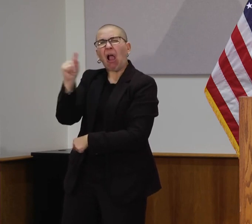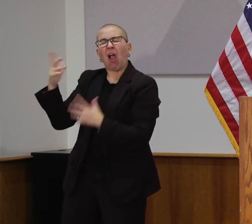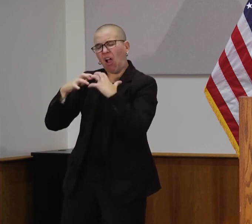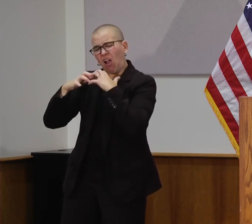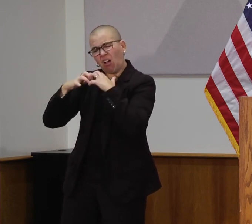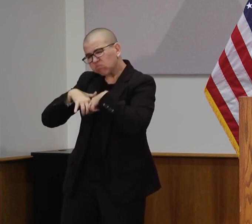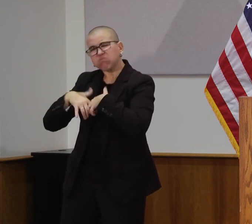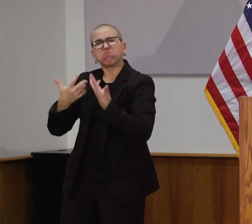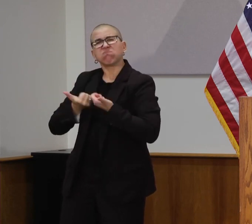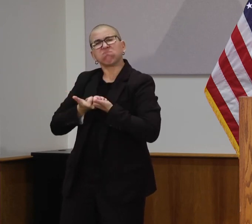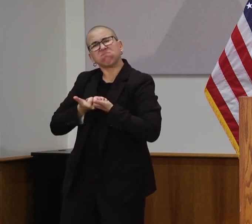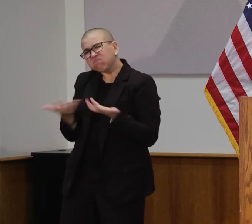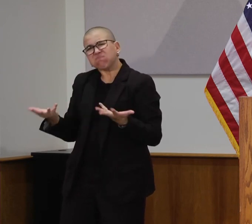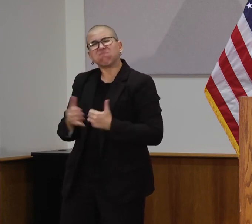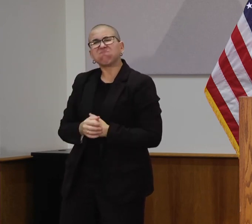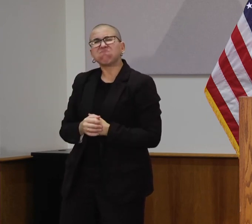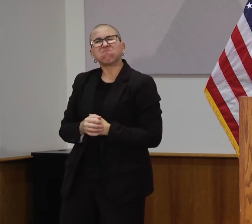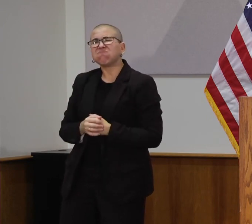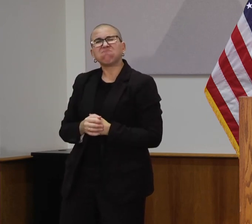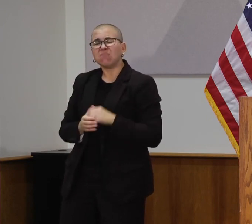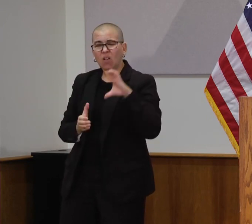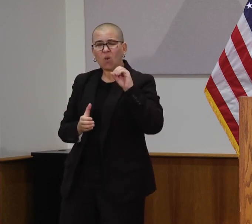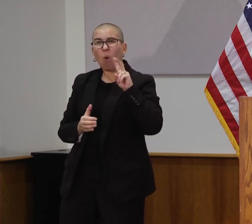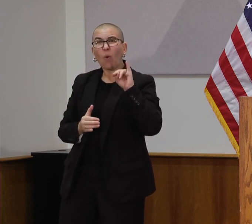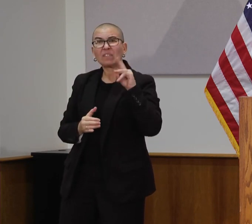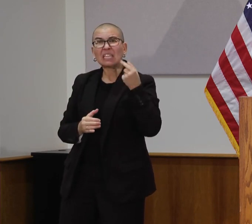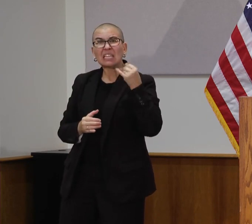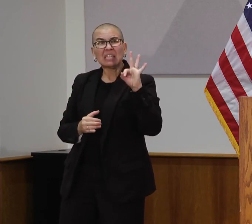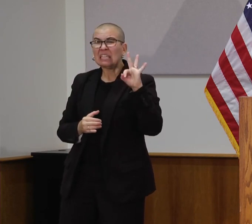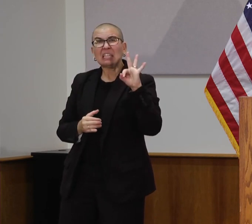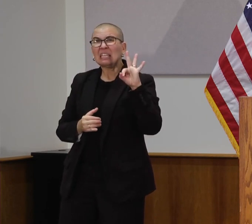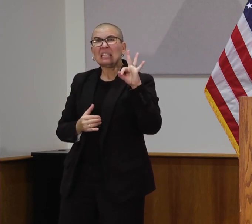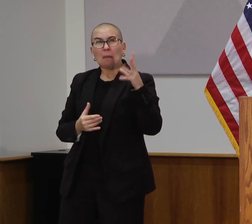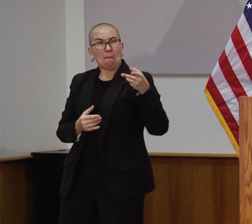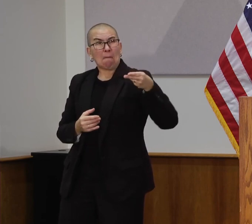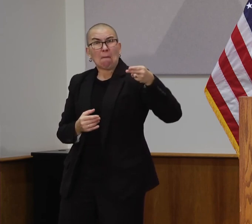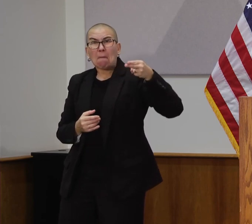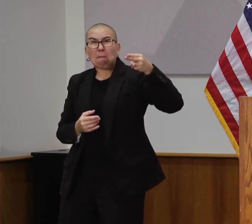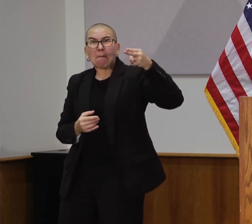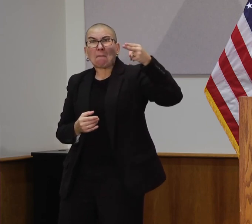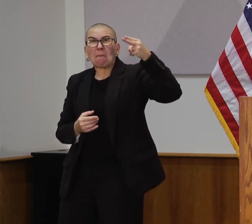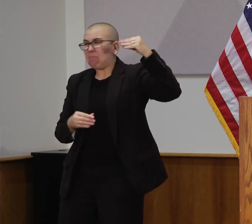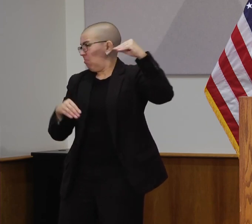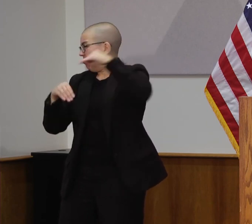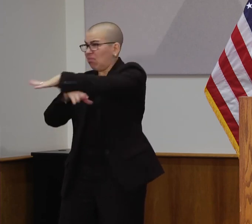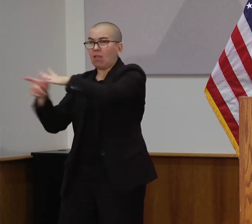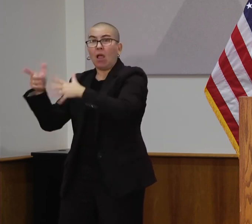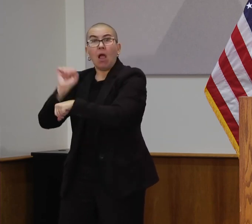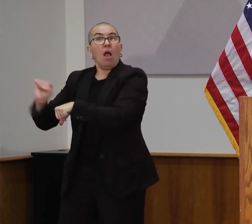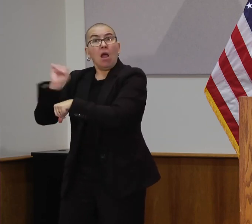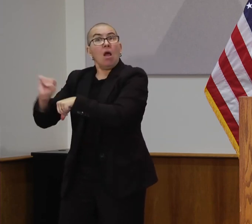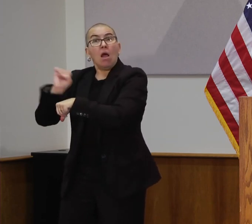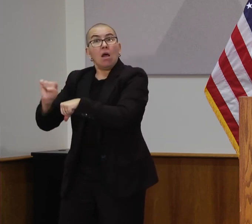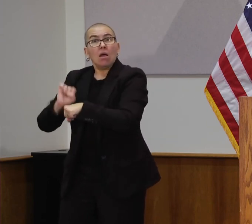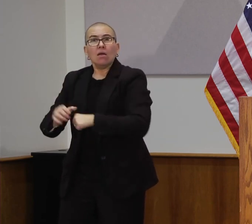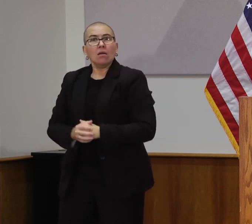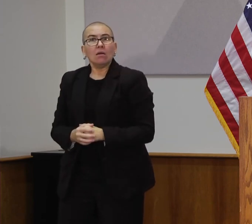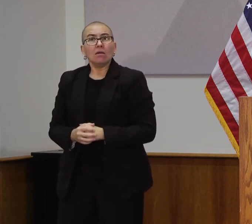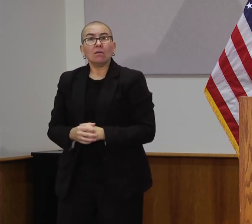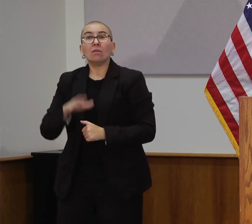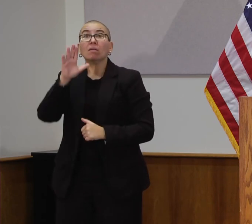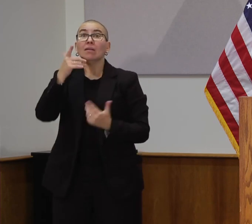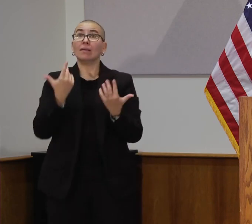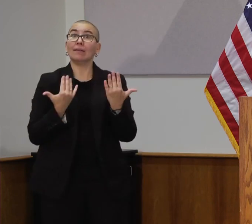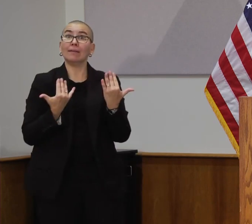With COVID-19 cases surging in Minnesota, we are seeing an increase in wait times in